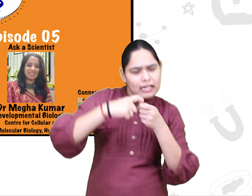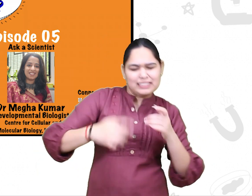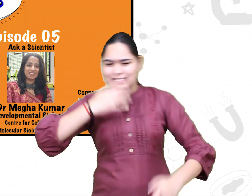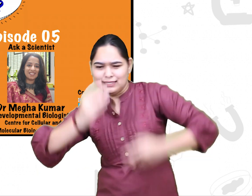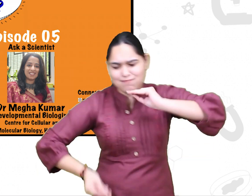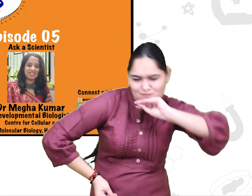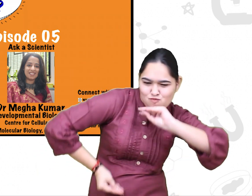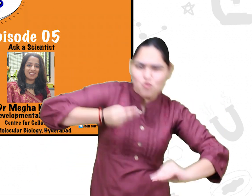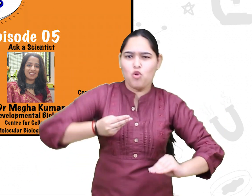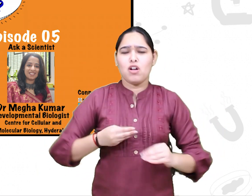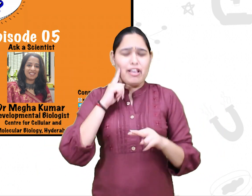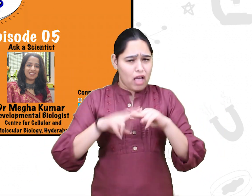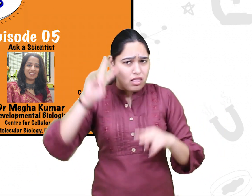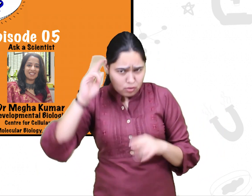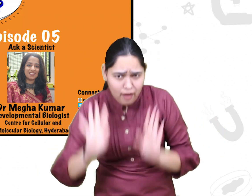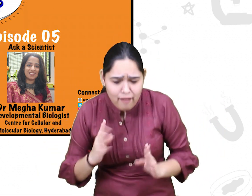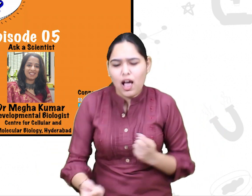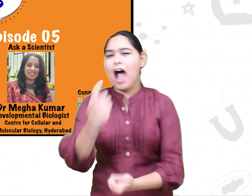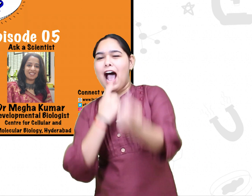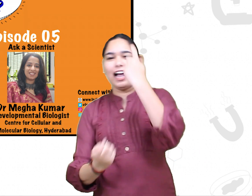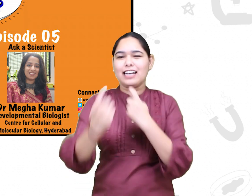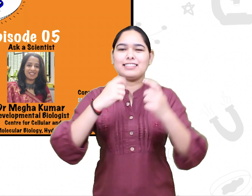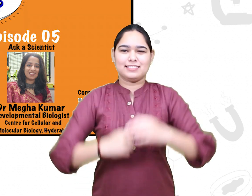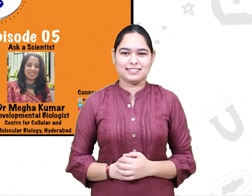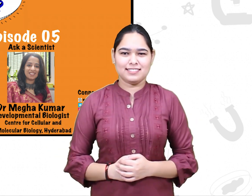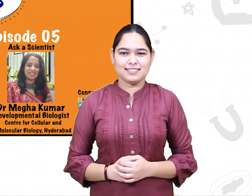curious, One question at a time.